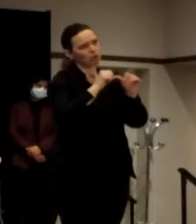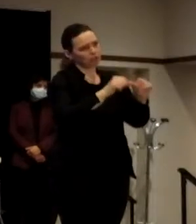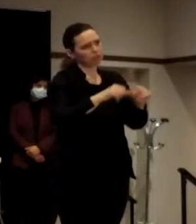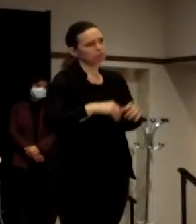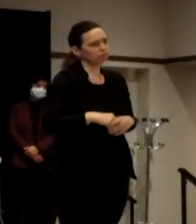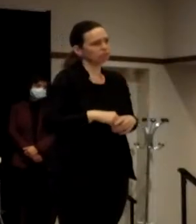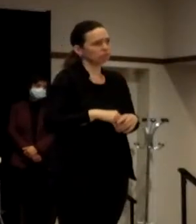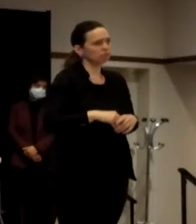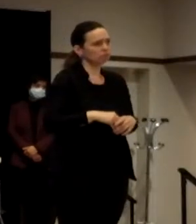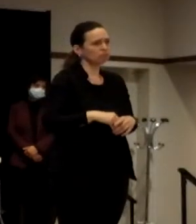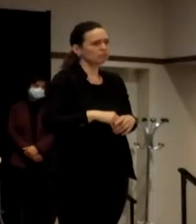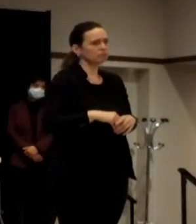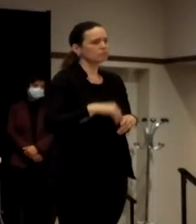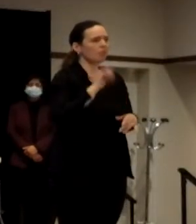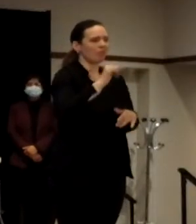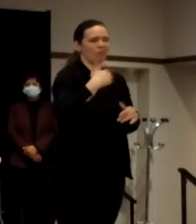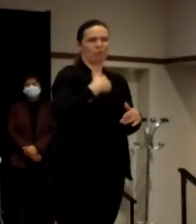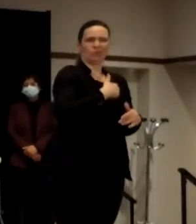So that process is there.